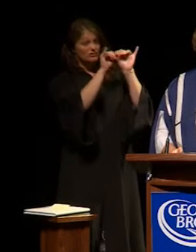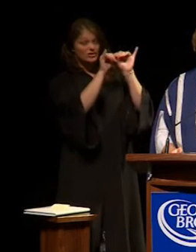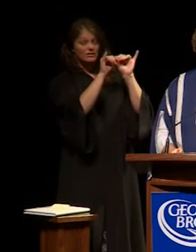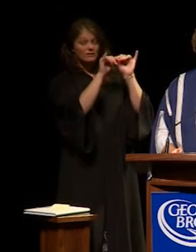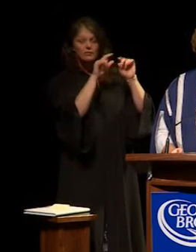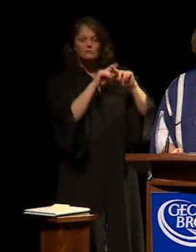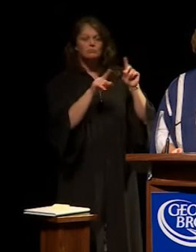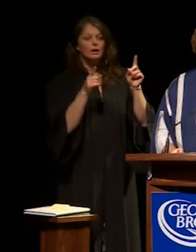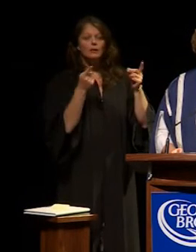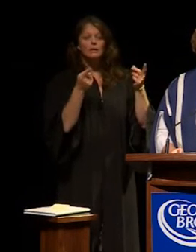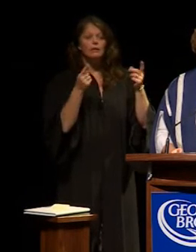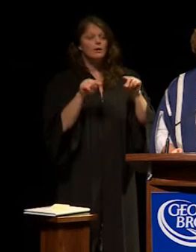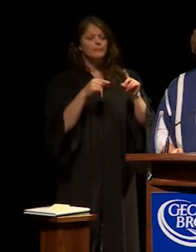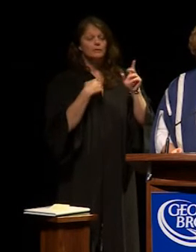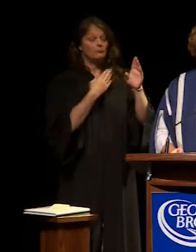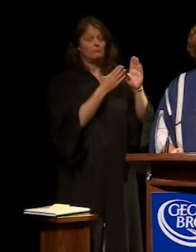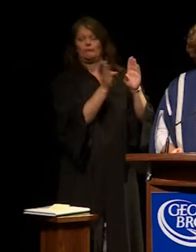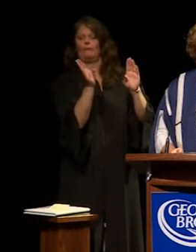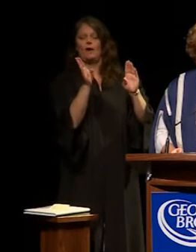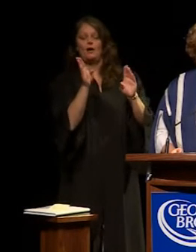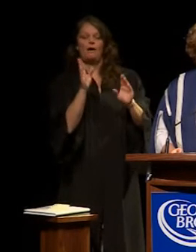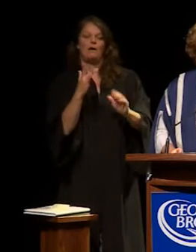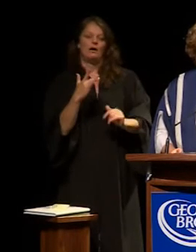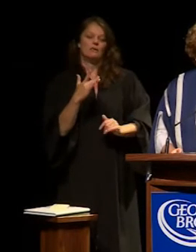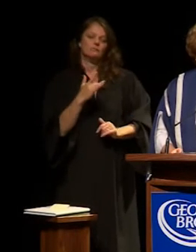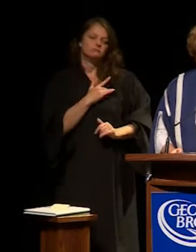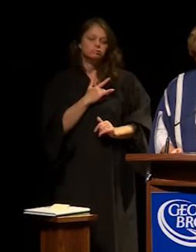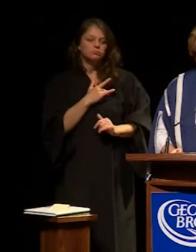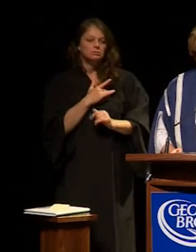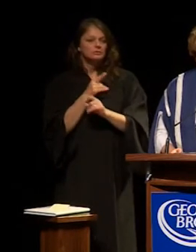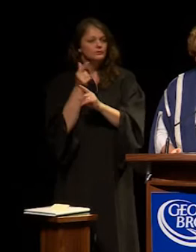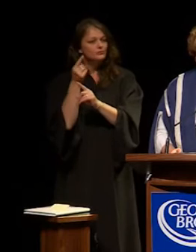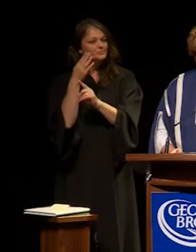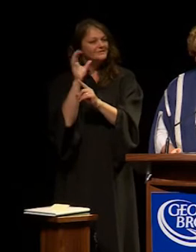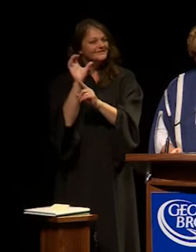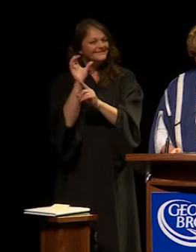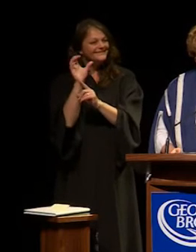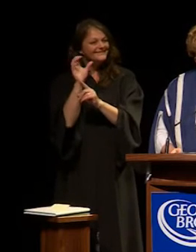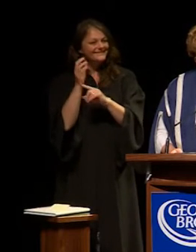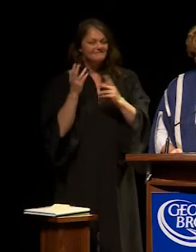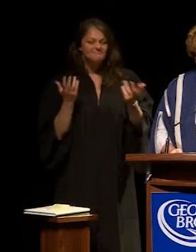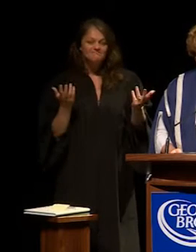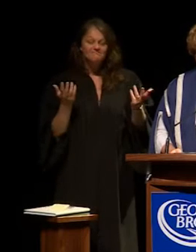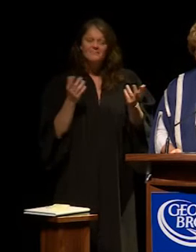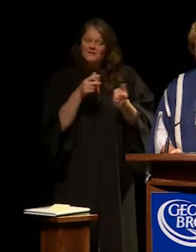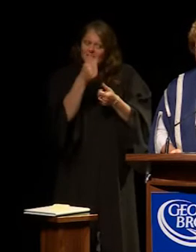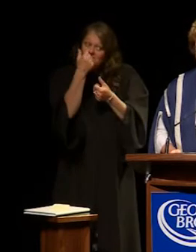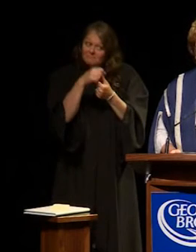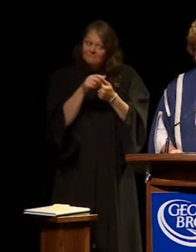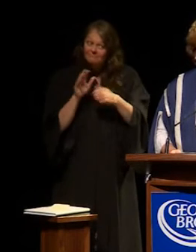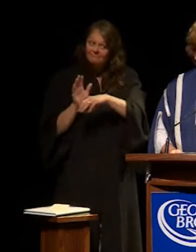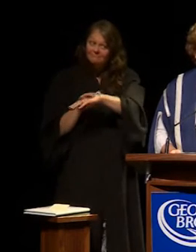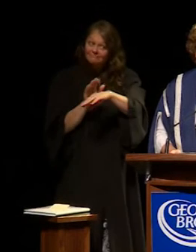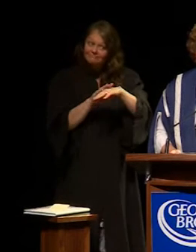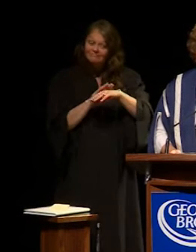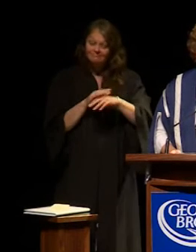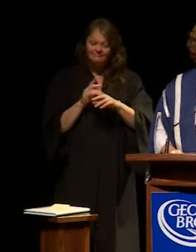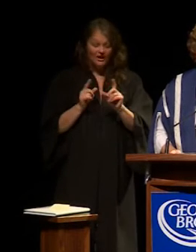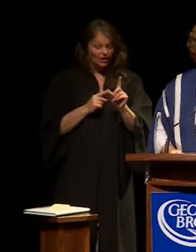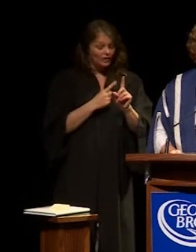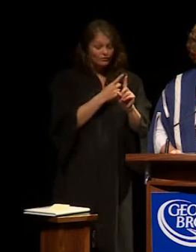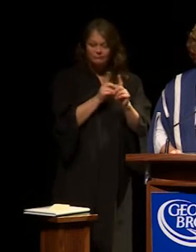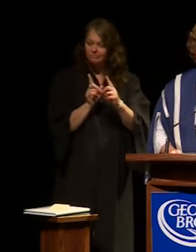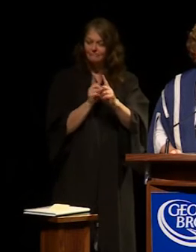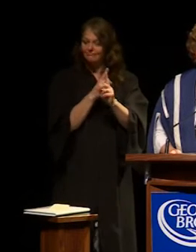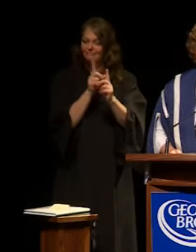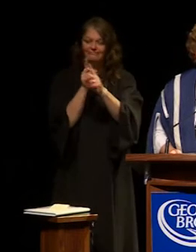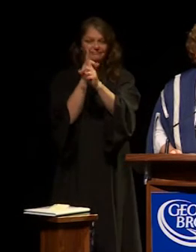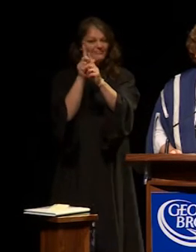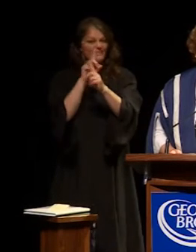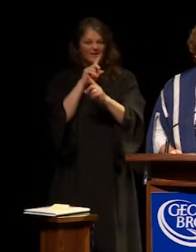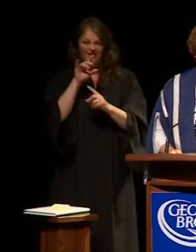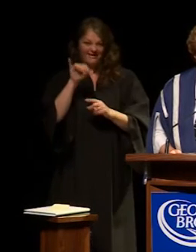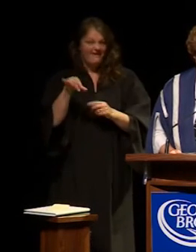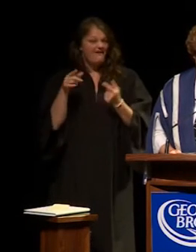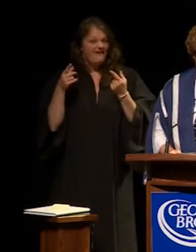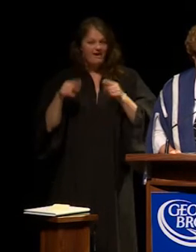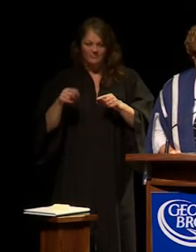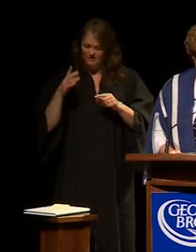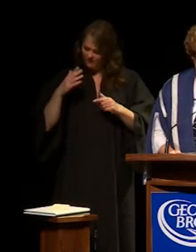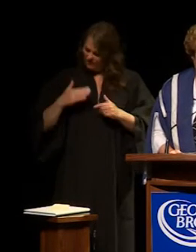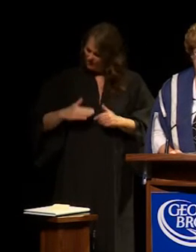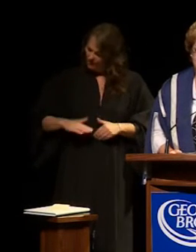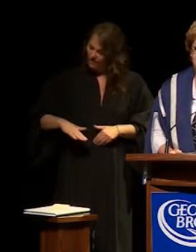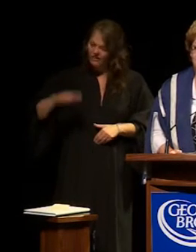at George Brown. As I said earlier, career clarity is a lifelong process of defining and redefining your